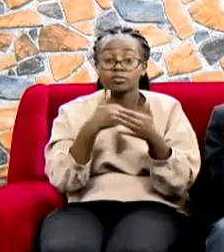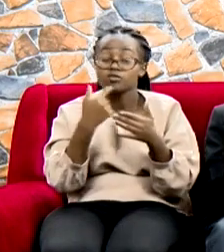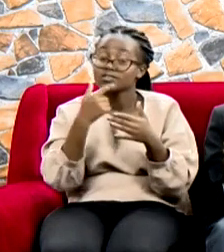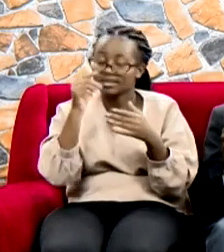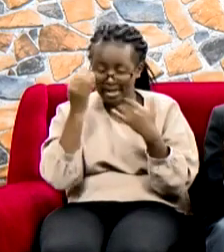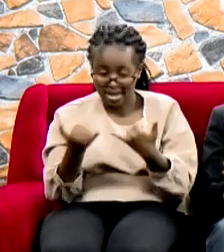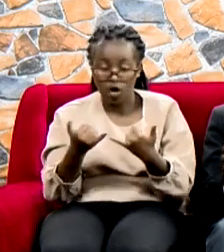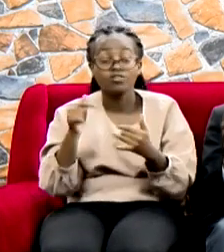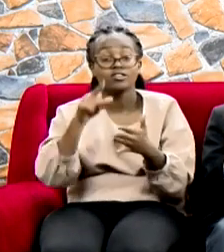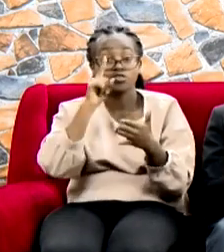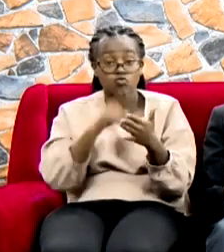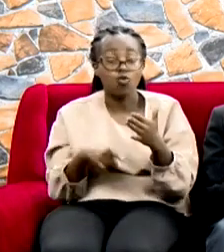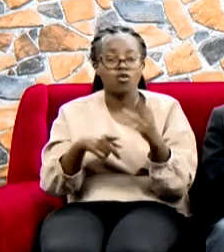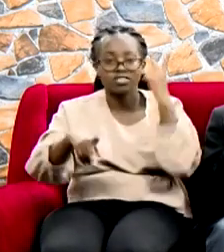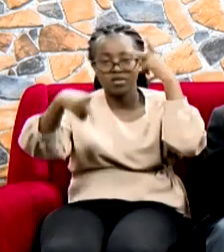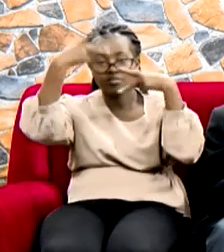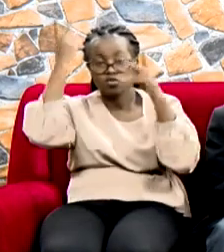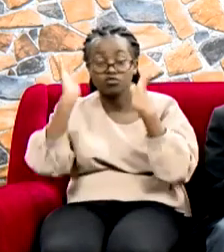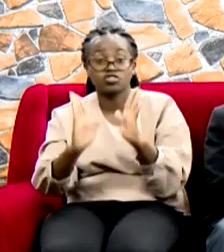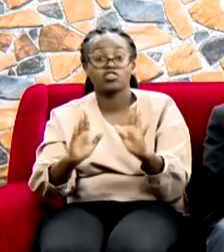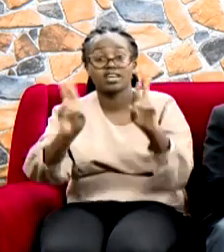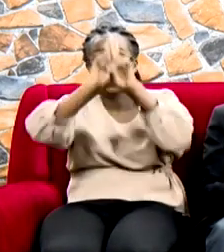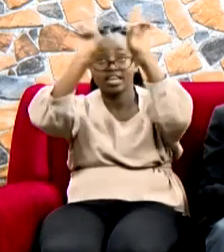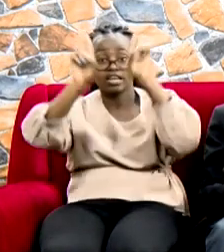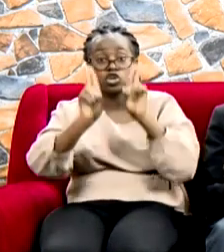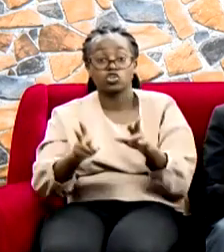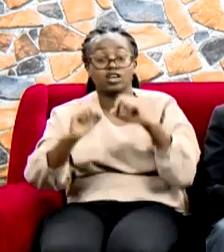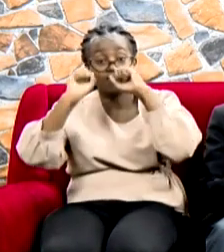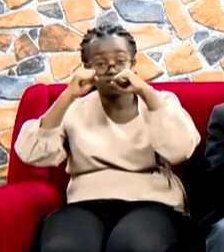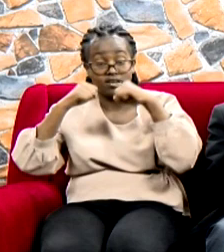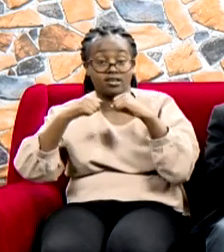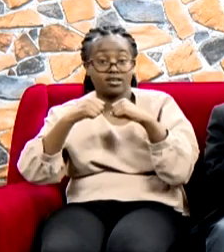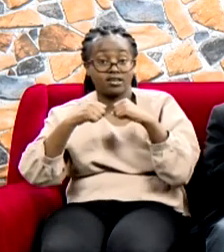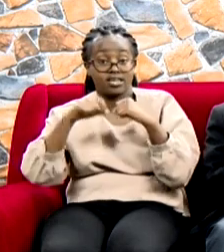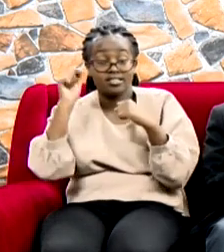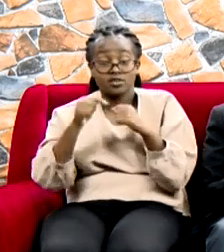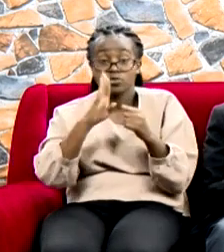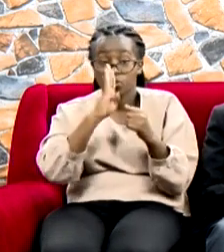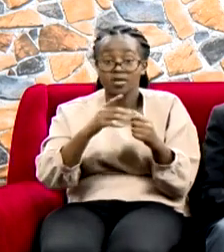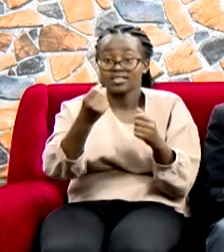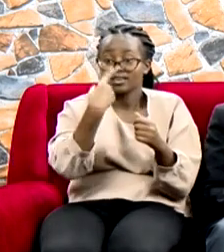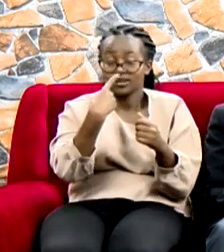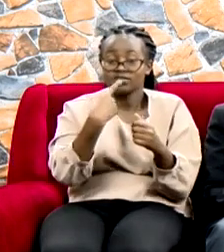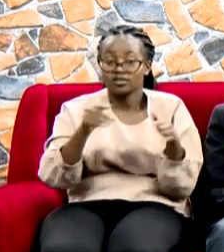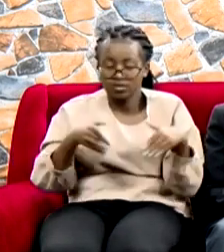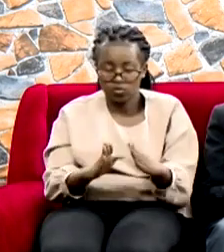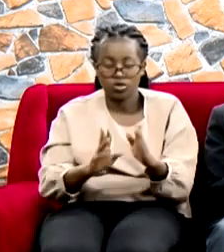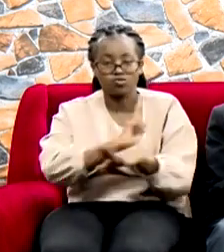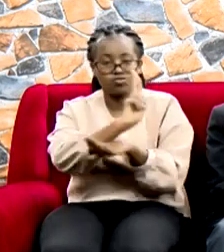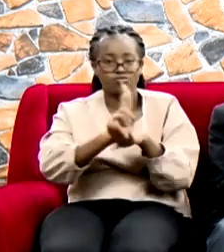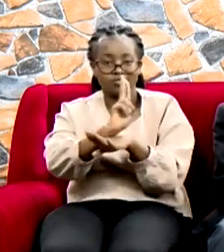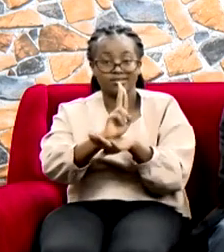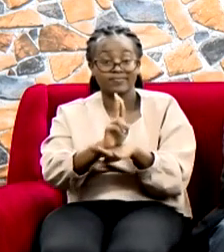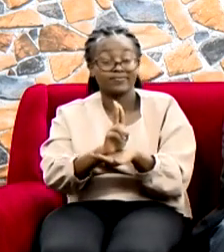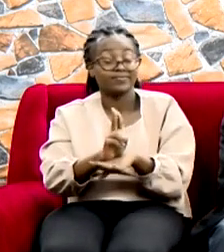saying now, this is what the professionals internationally have agreed on. And so this is going to be the diagnostic criteria.